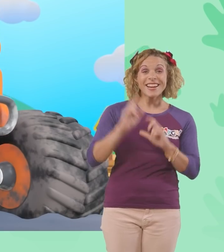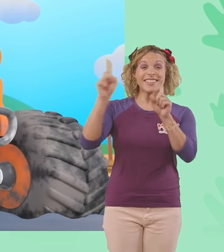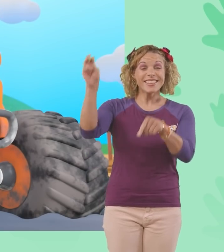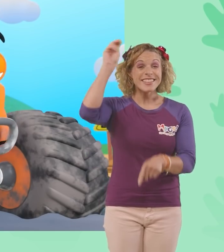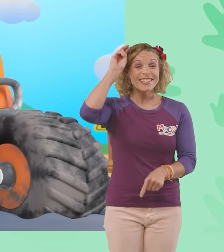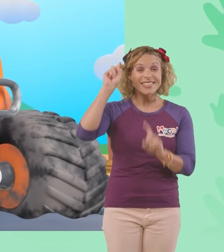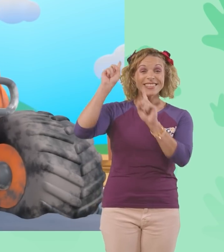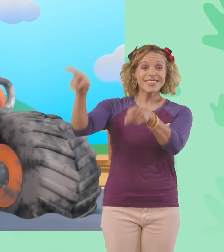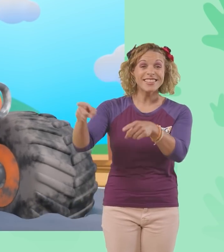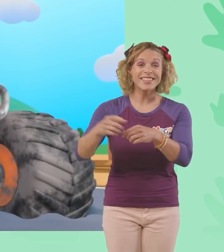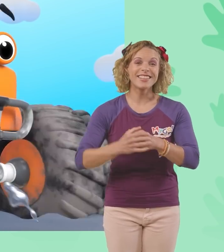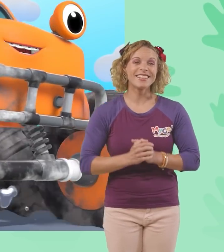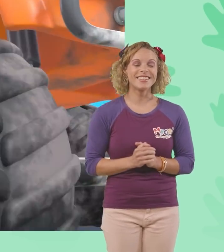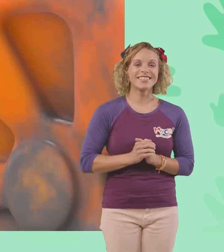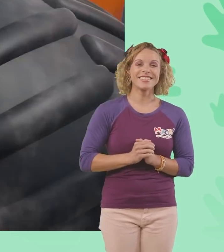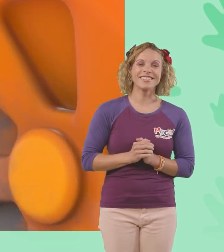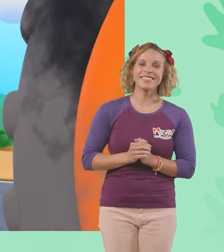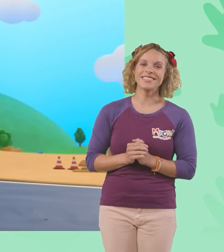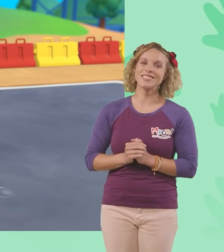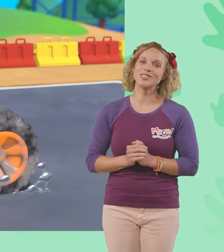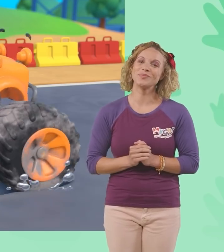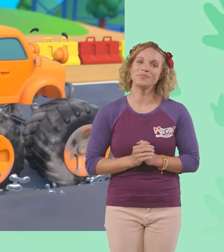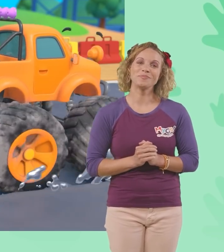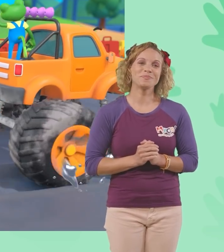Go, Max, go!